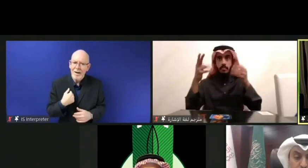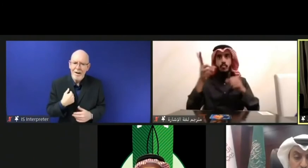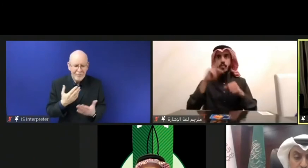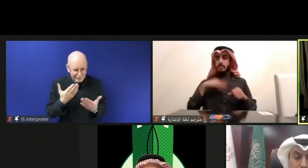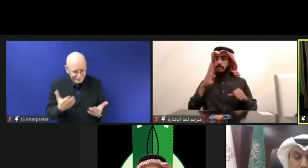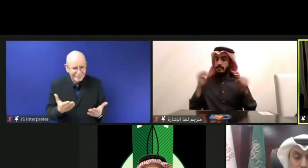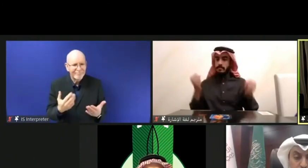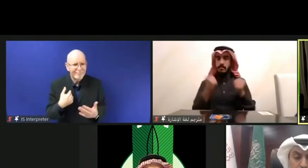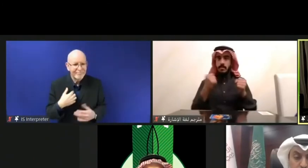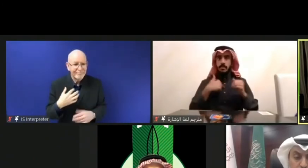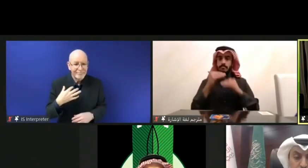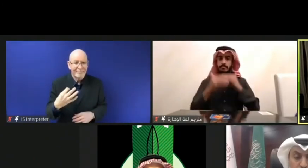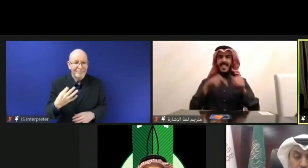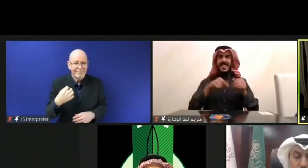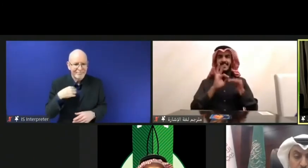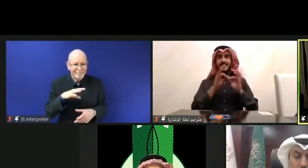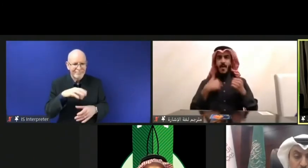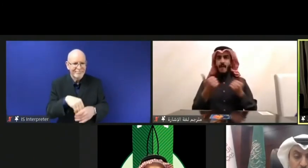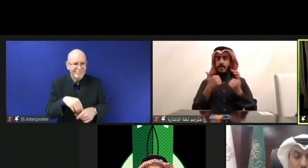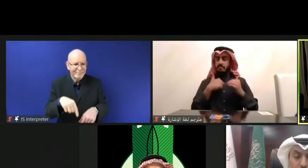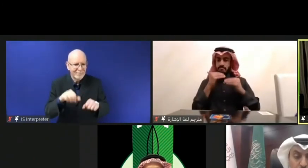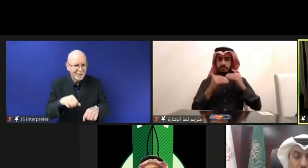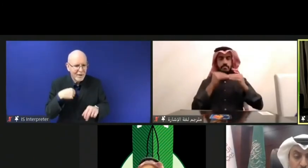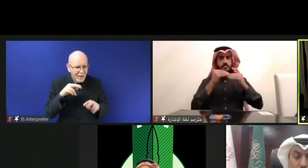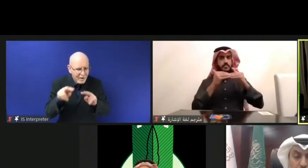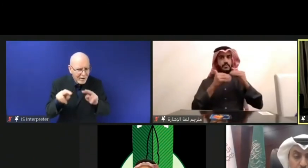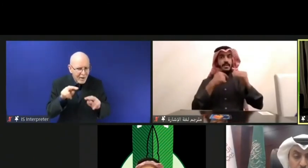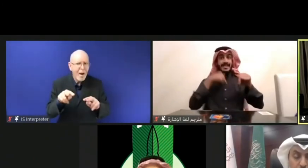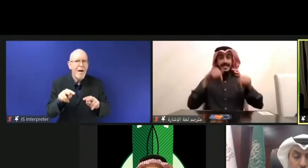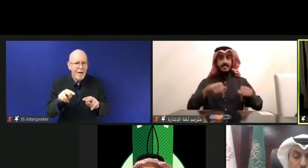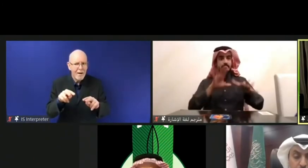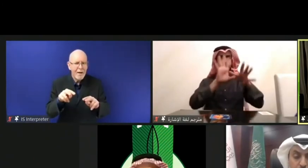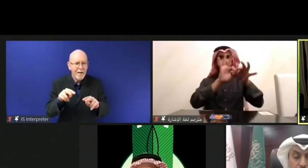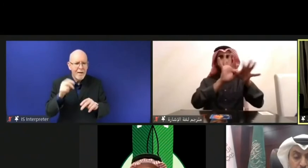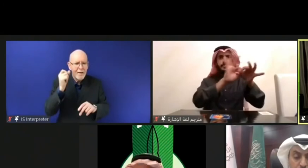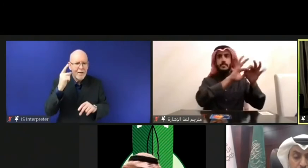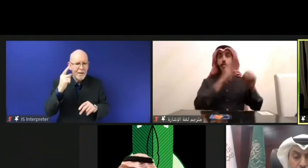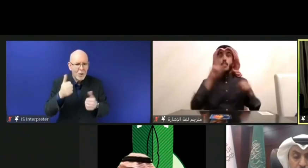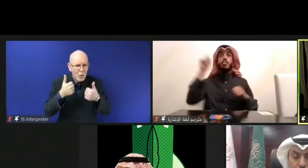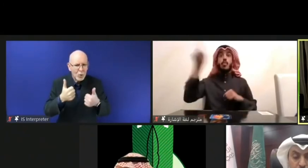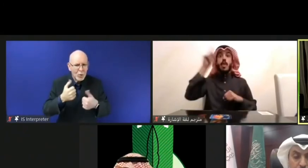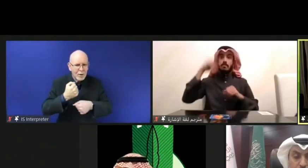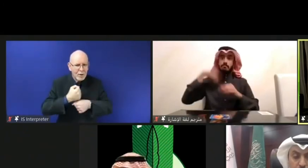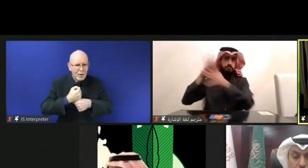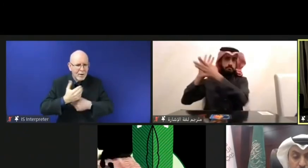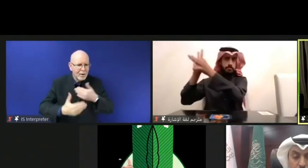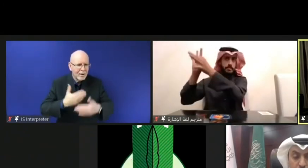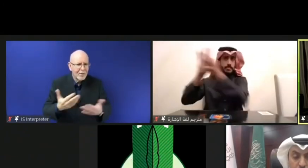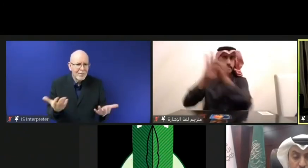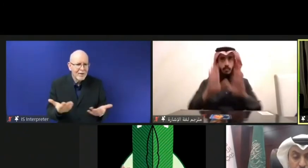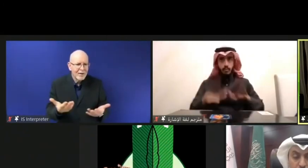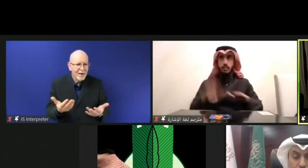ILO. And we are connected with many international organizations that help us